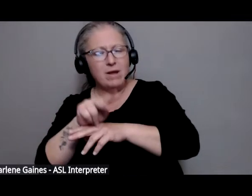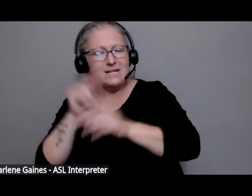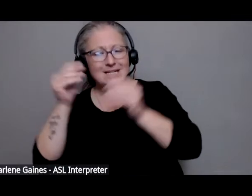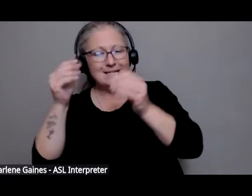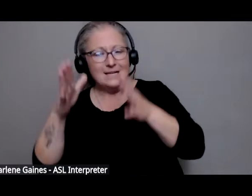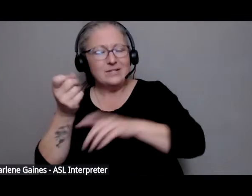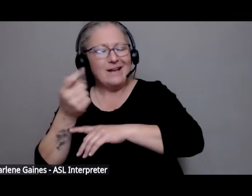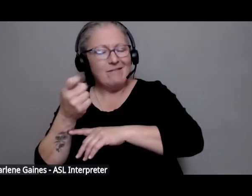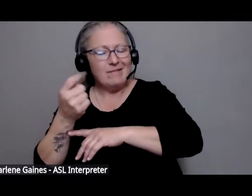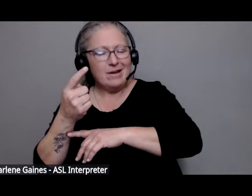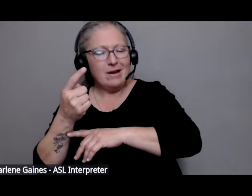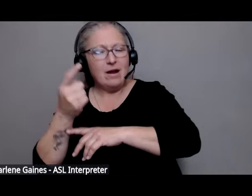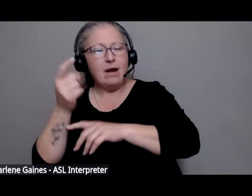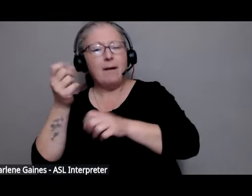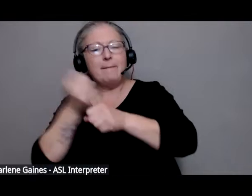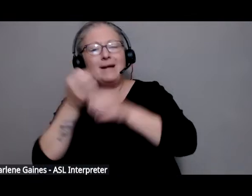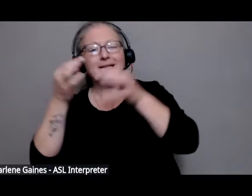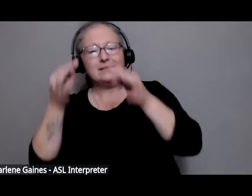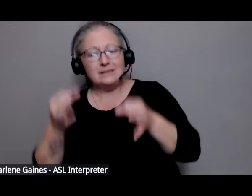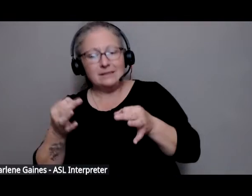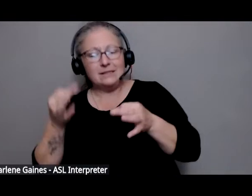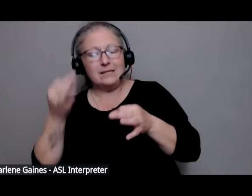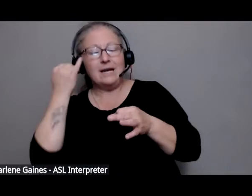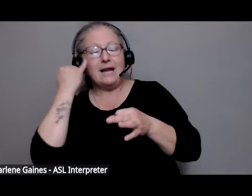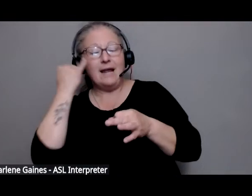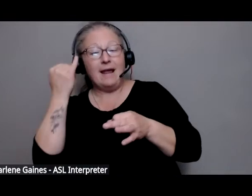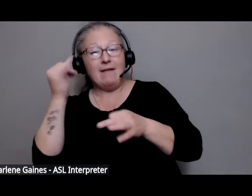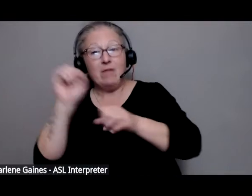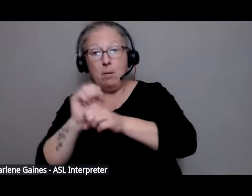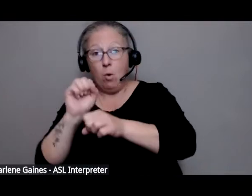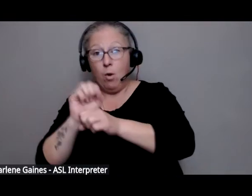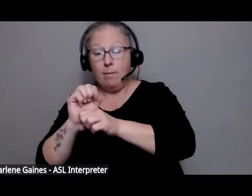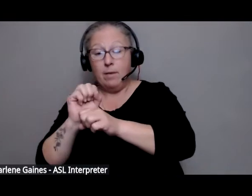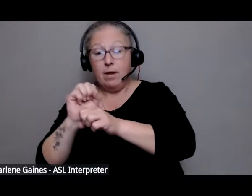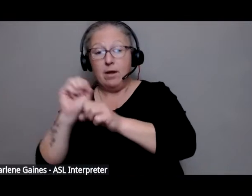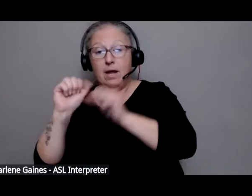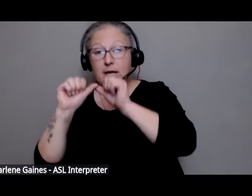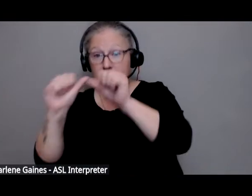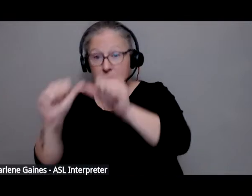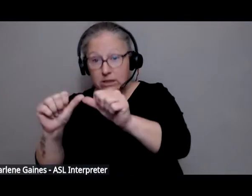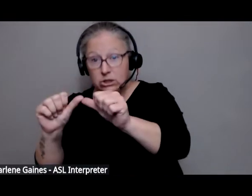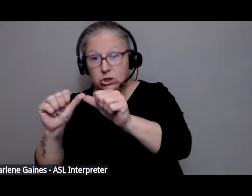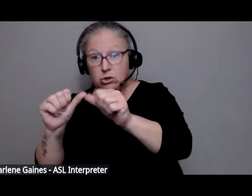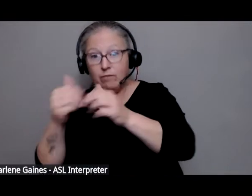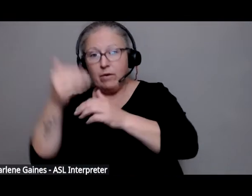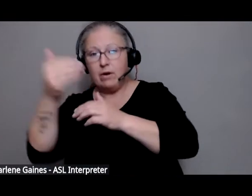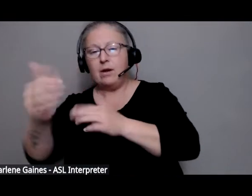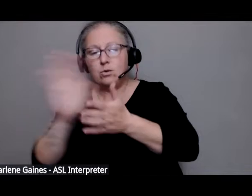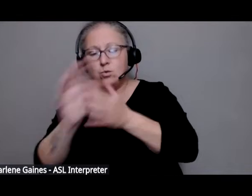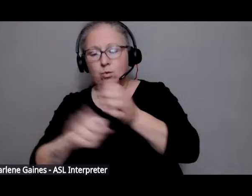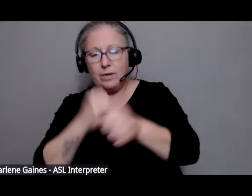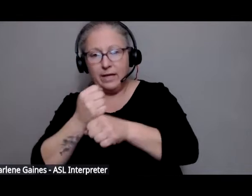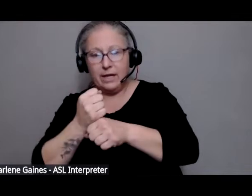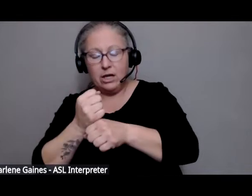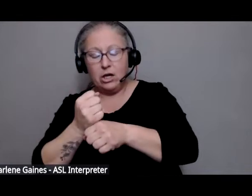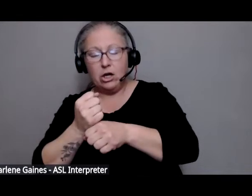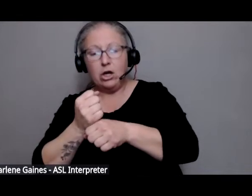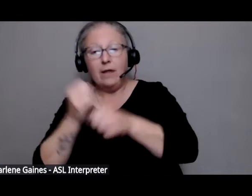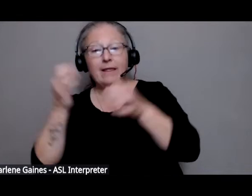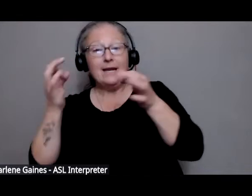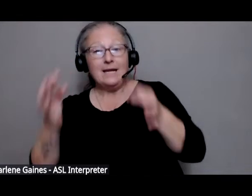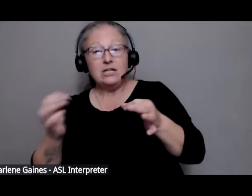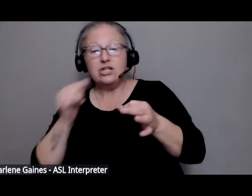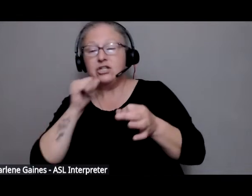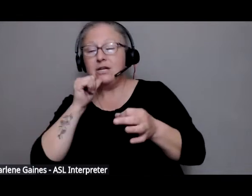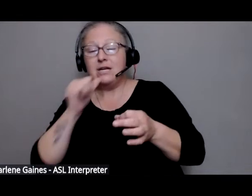year and makes a determination whether or not the employment will continue into the following school year. This decision does